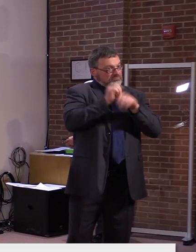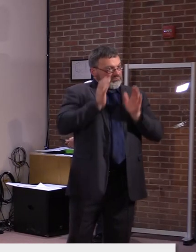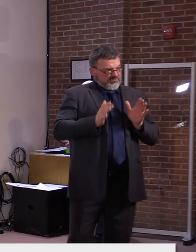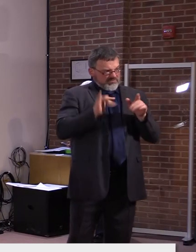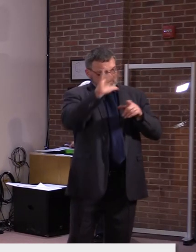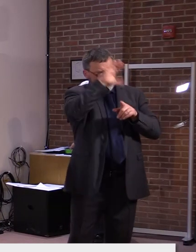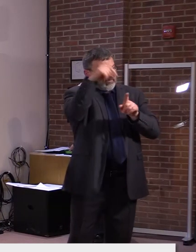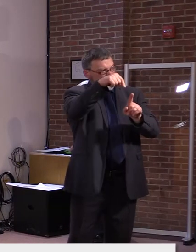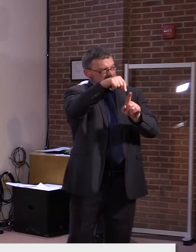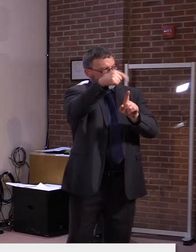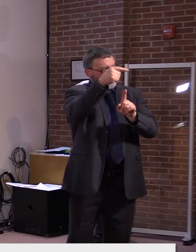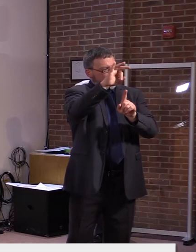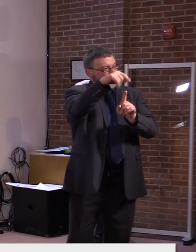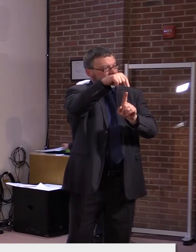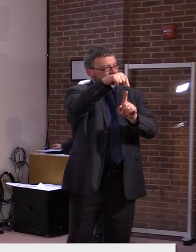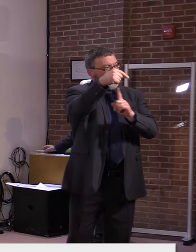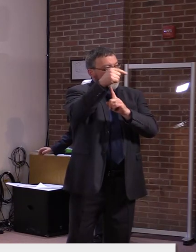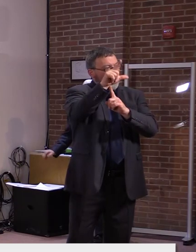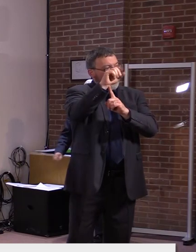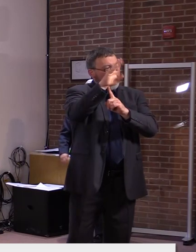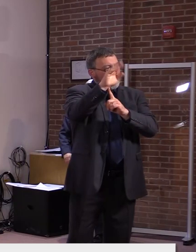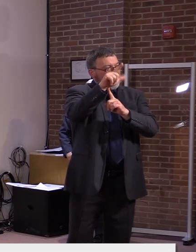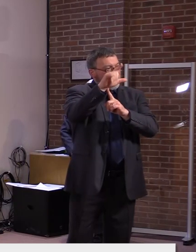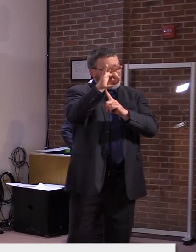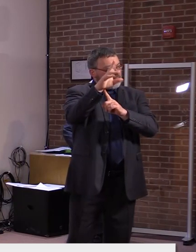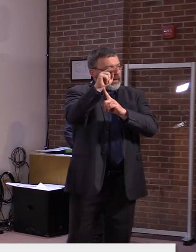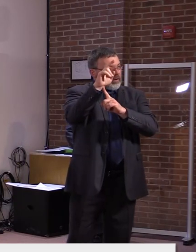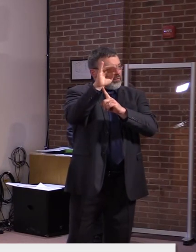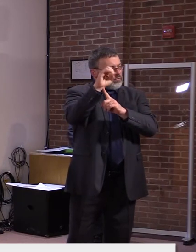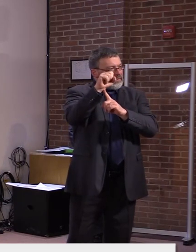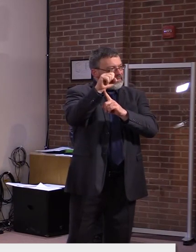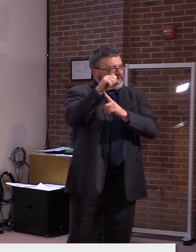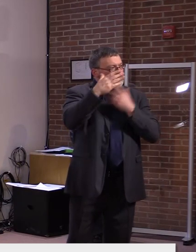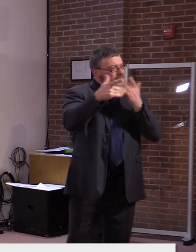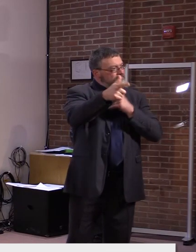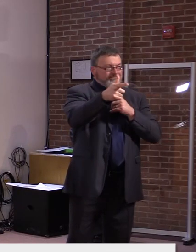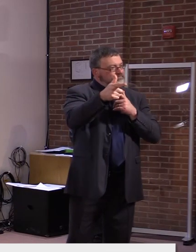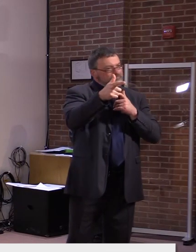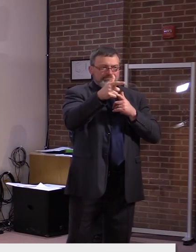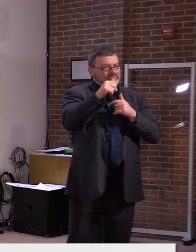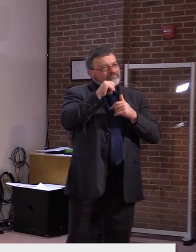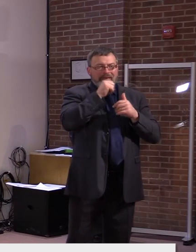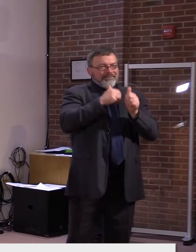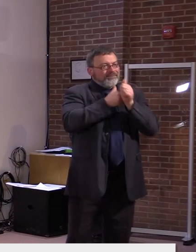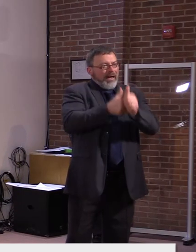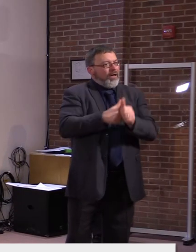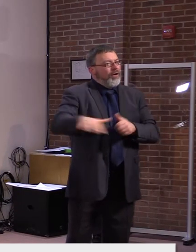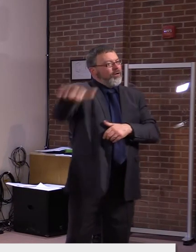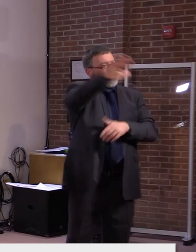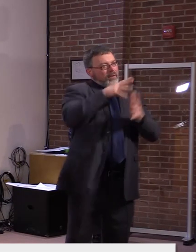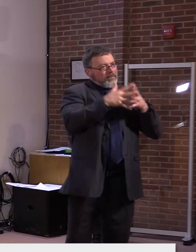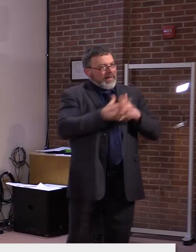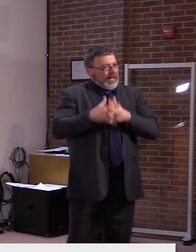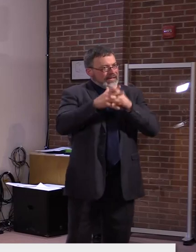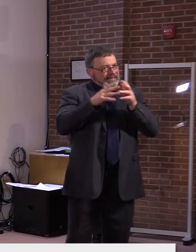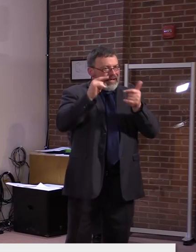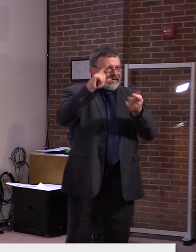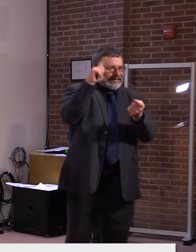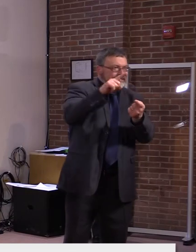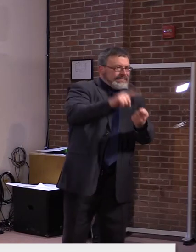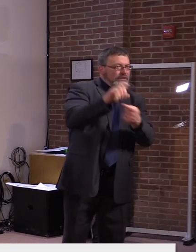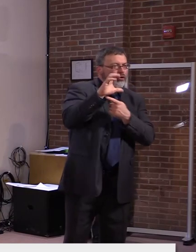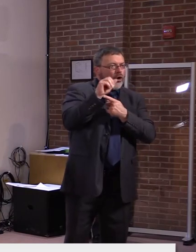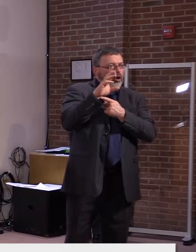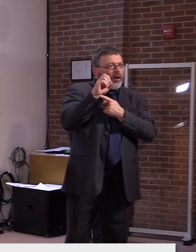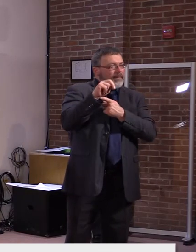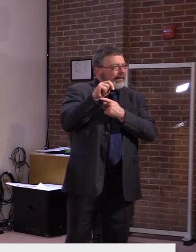held accountable in terms of meeting its carbon reduction goals. I'm going to let Dr. Levine answer the previous question, then I'll get back